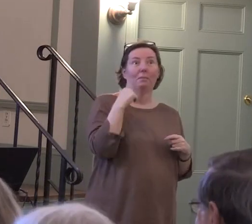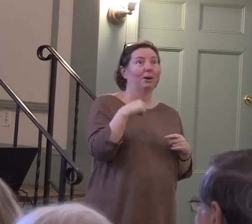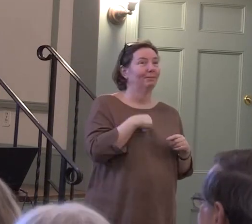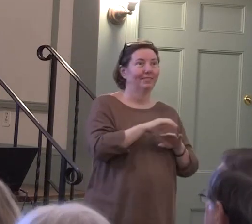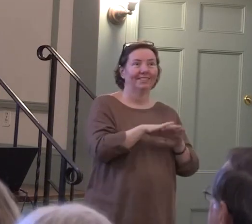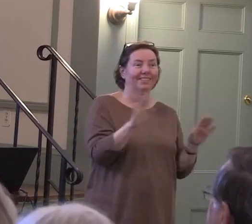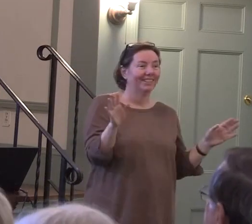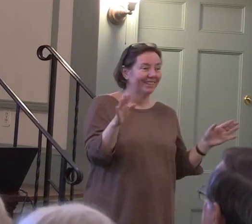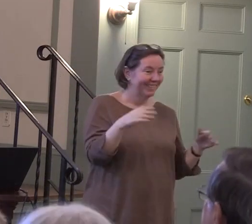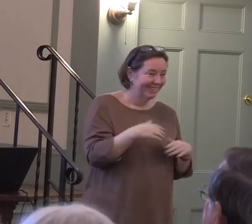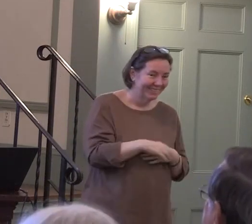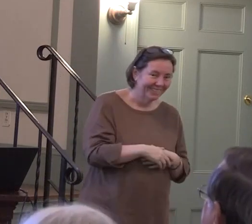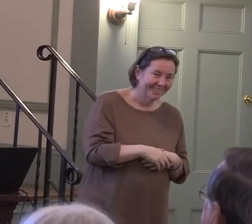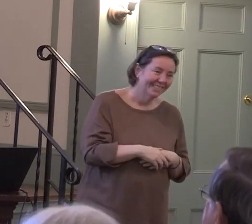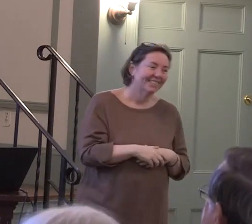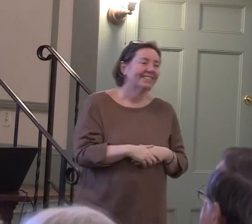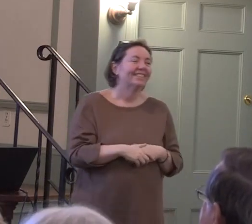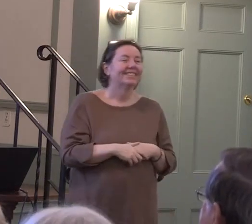However,